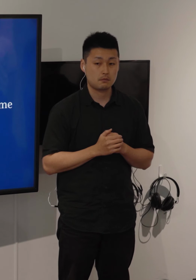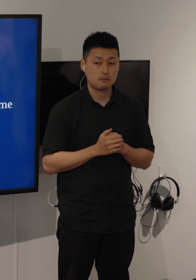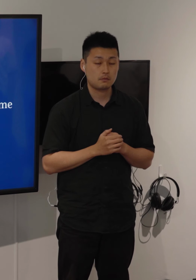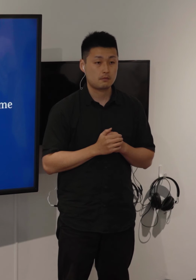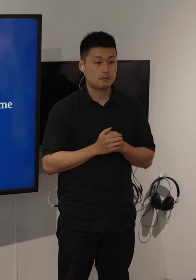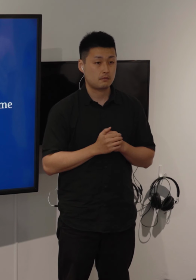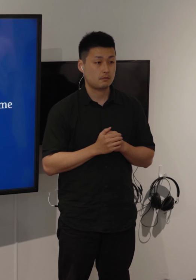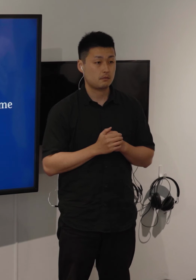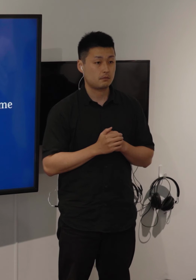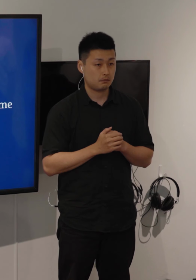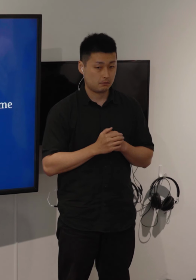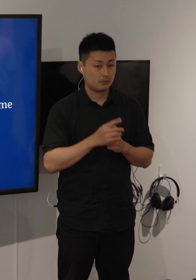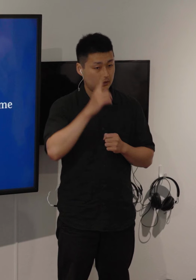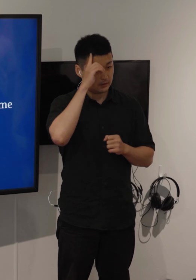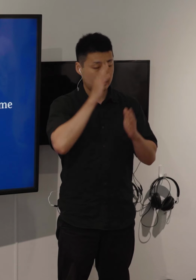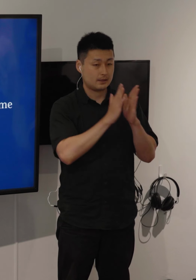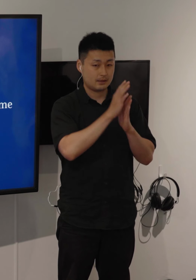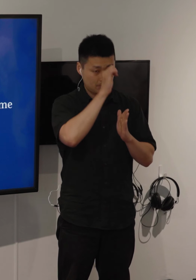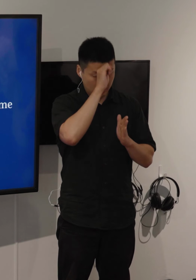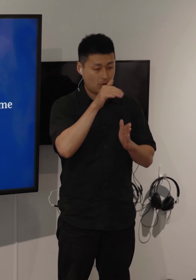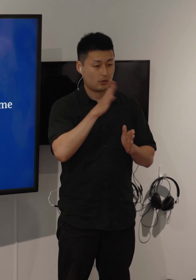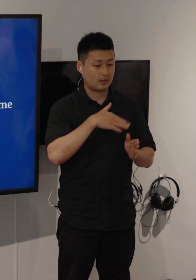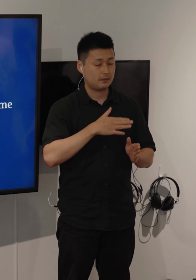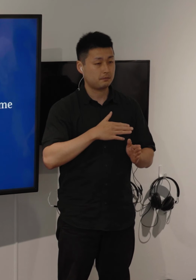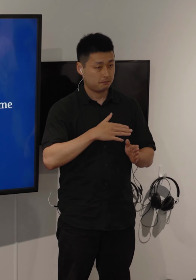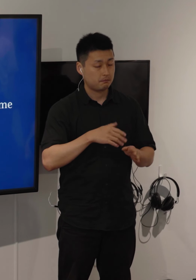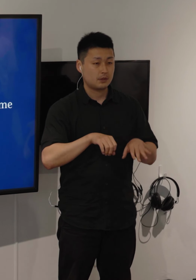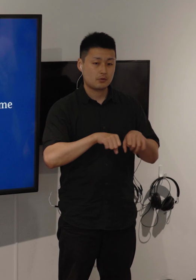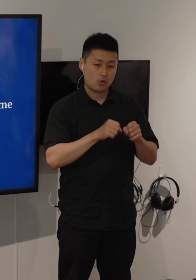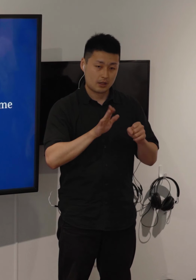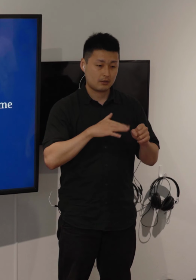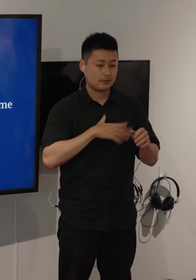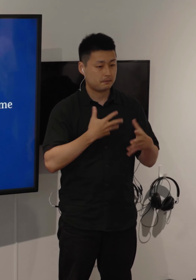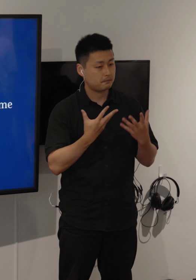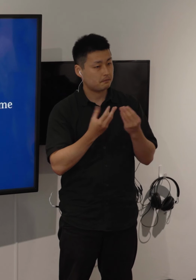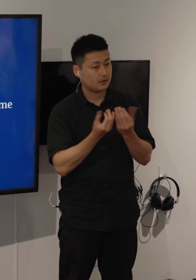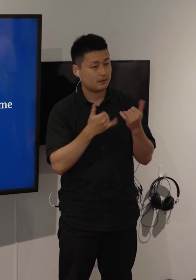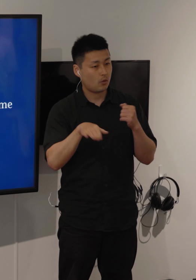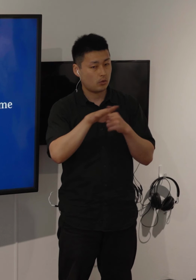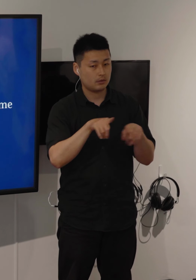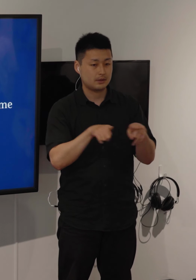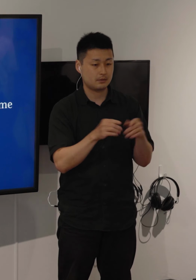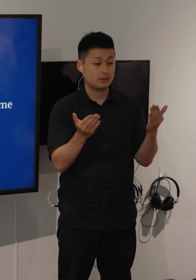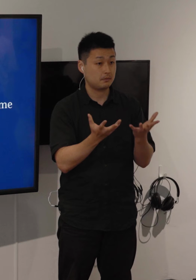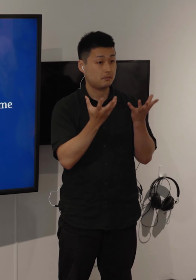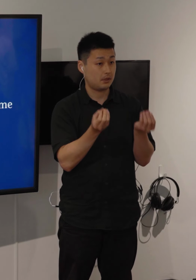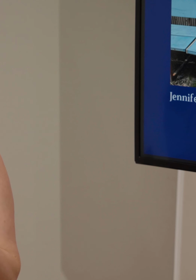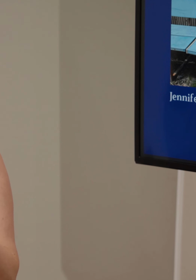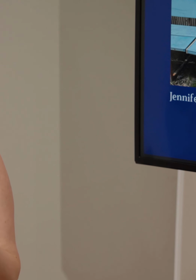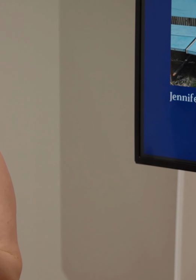health needs and different disabilities. And it was through that work that then, once I finished my degree,